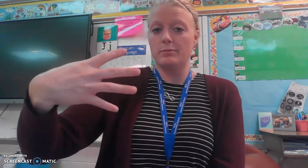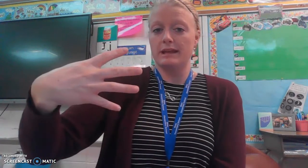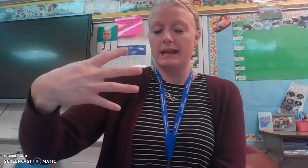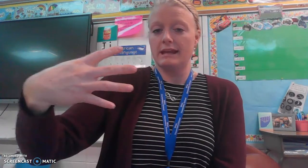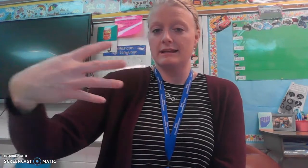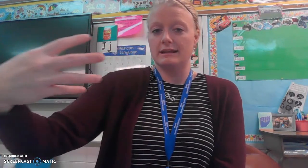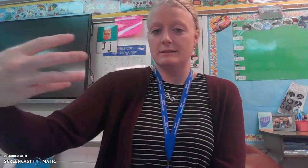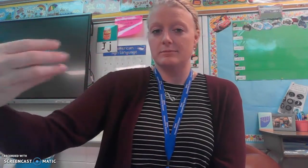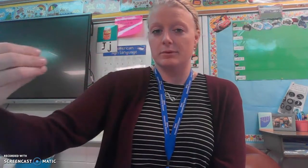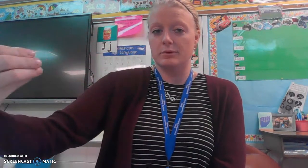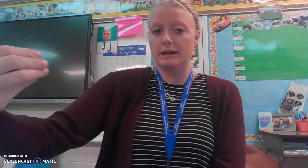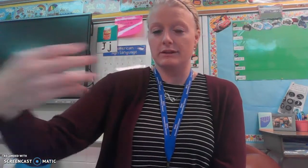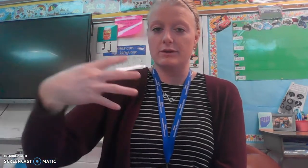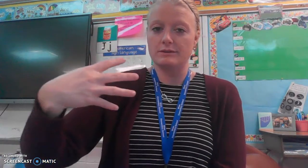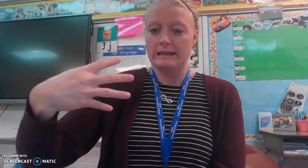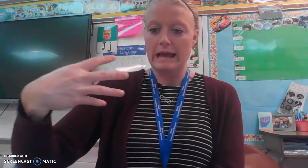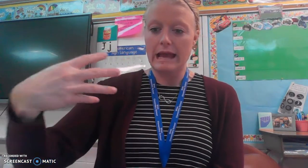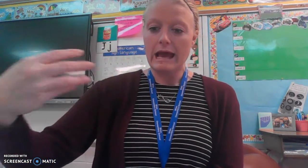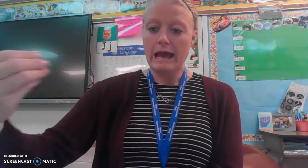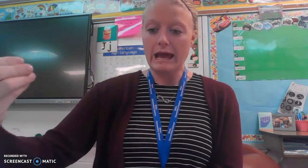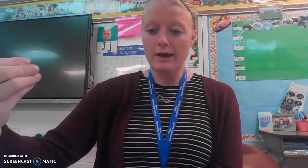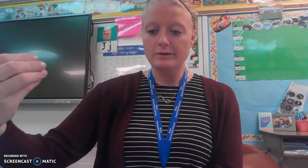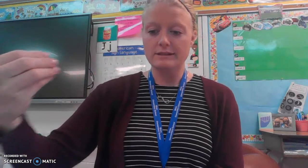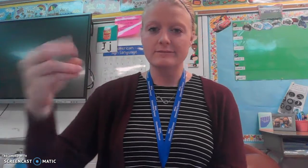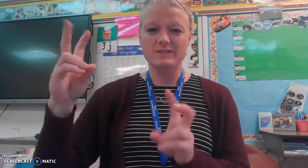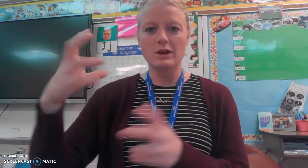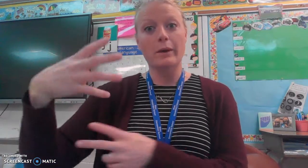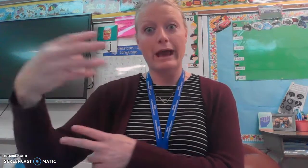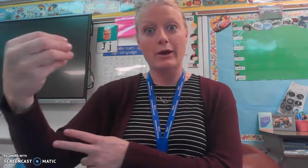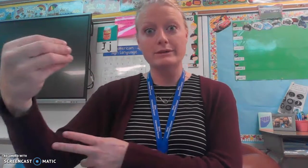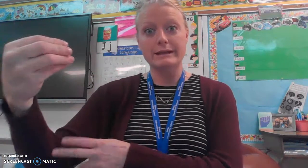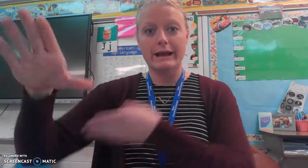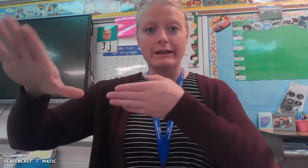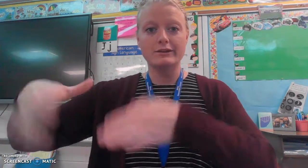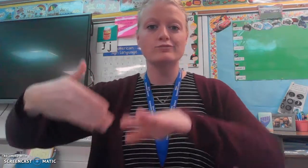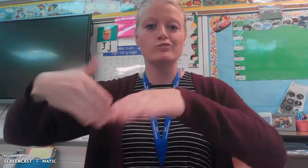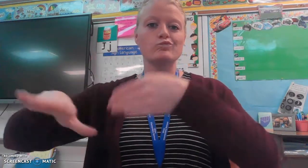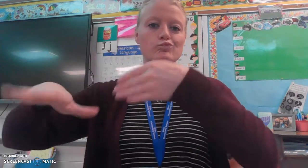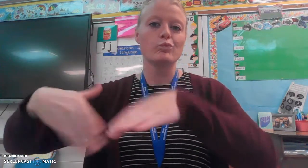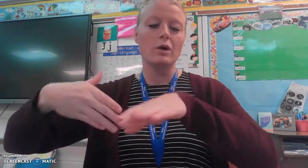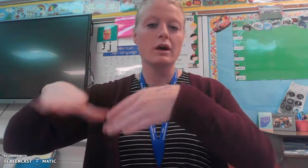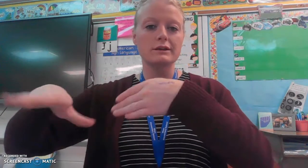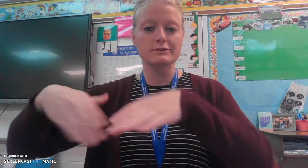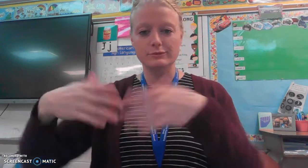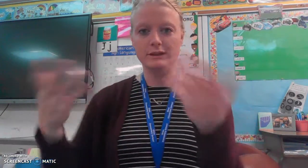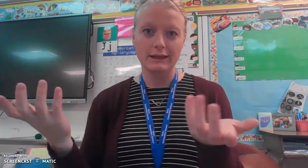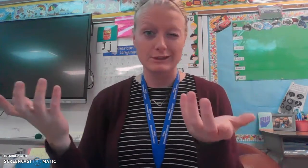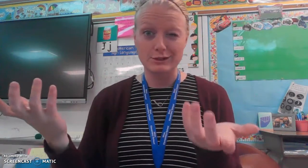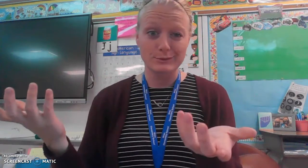open hand and it's pulling closed. Out, so outside walk, really, because you're